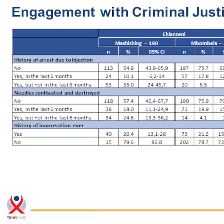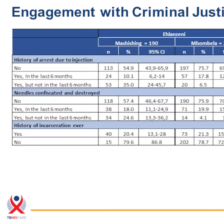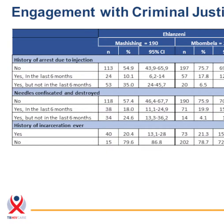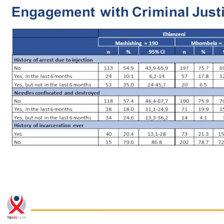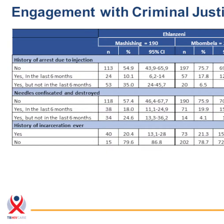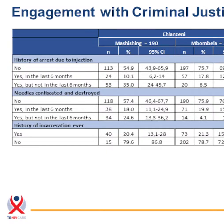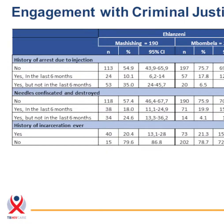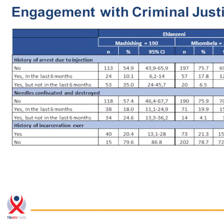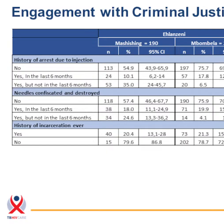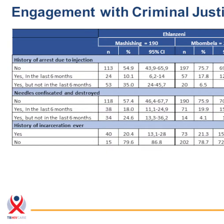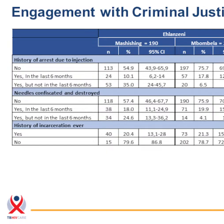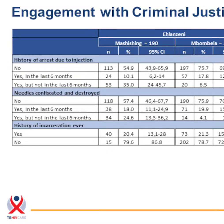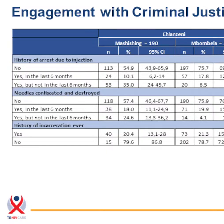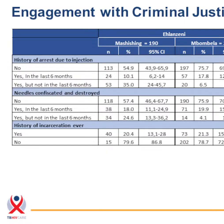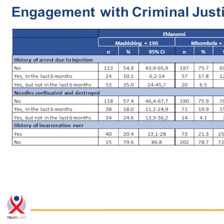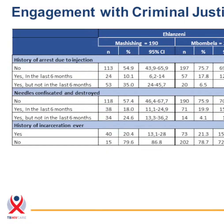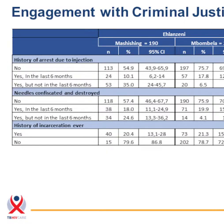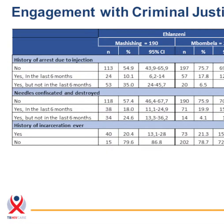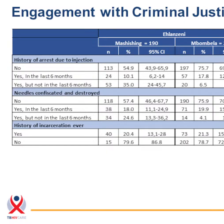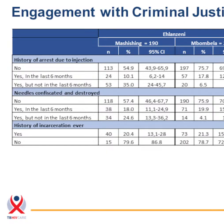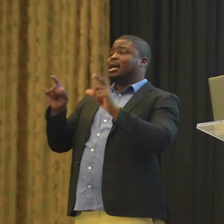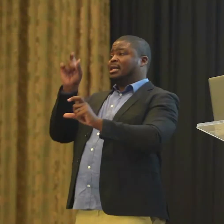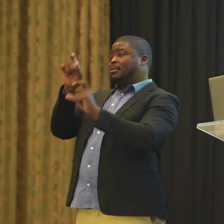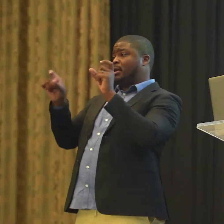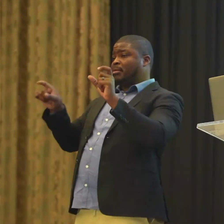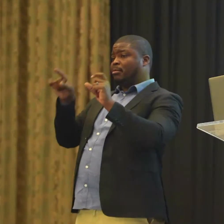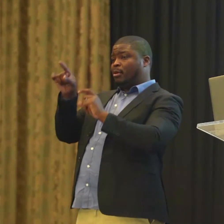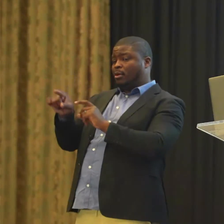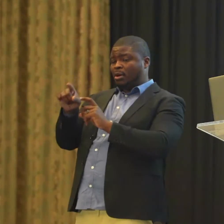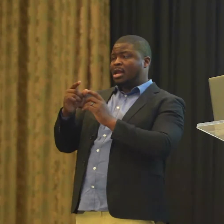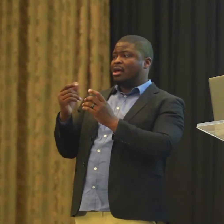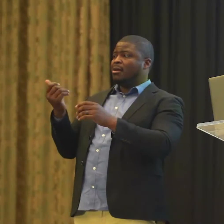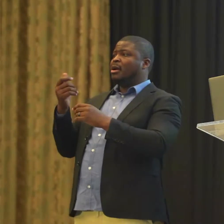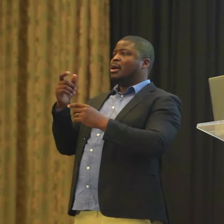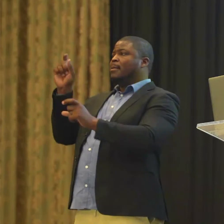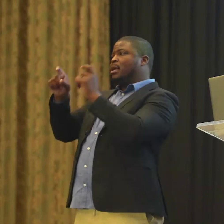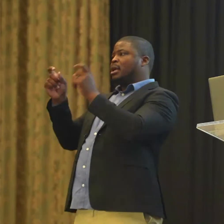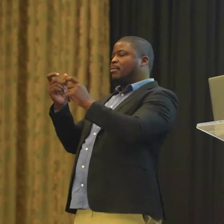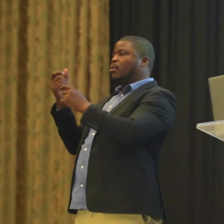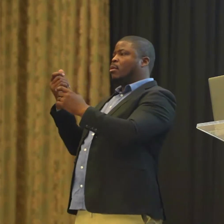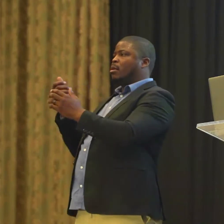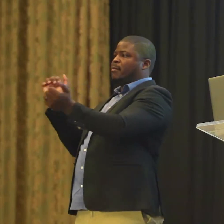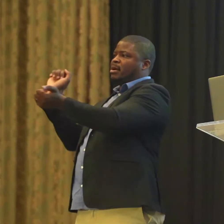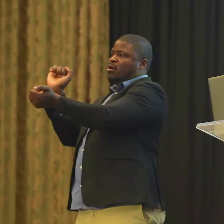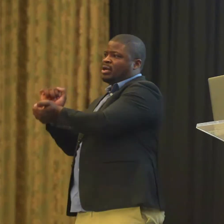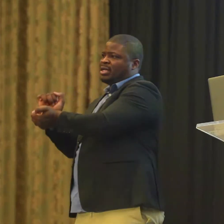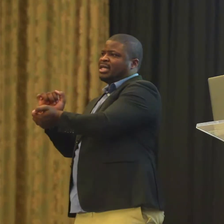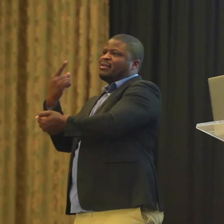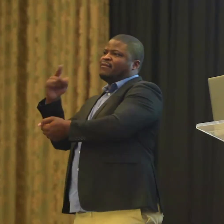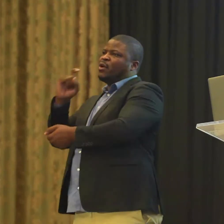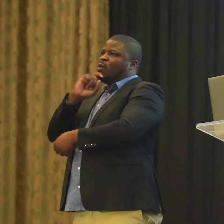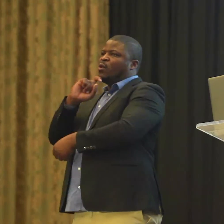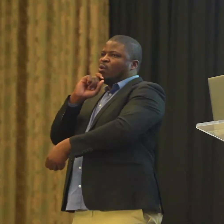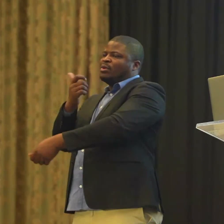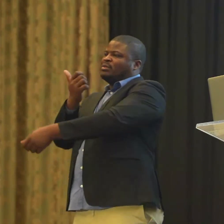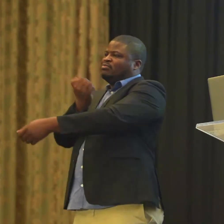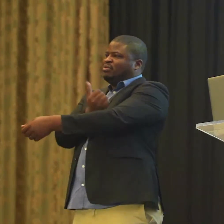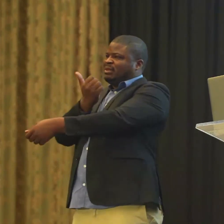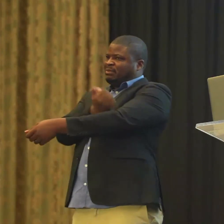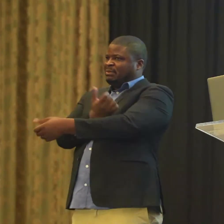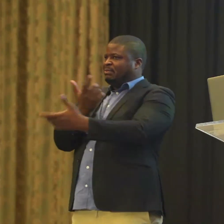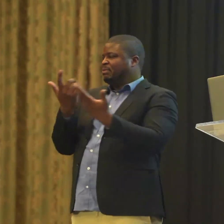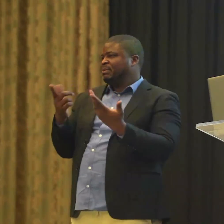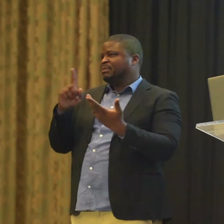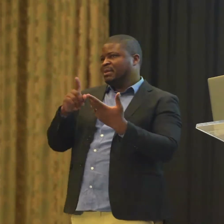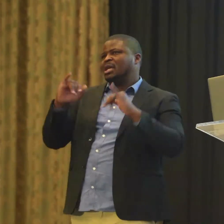if we look at people who had been arrested for injecting drug use in Tshwane in the last 6 months, I think I